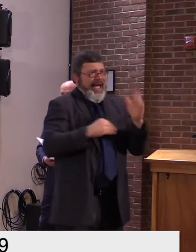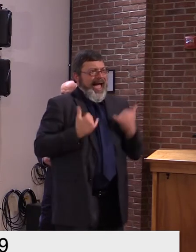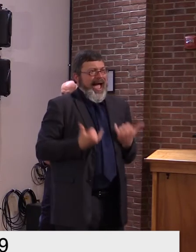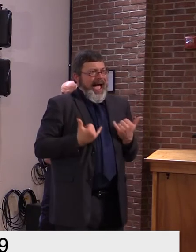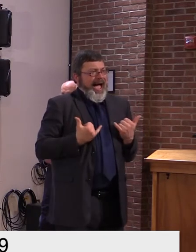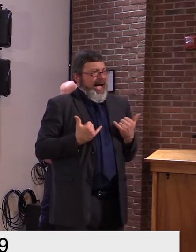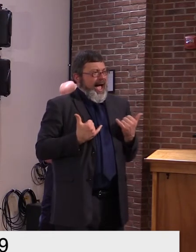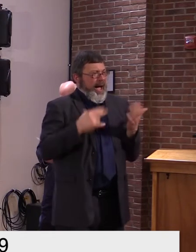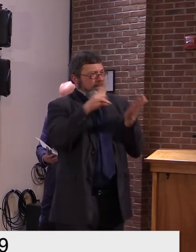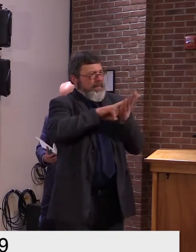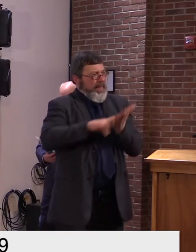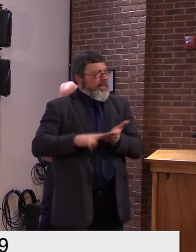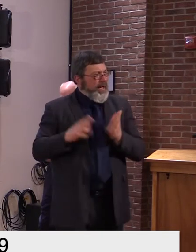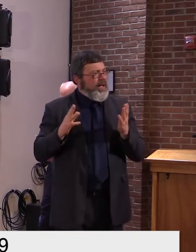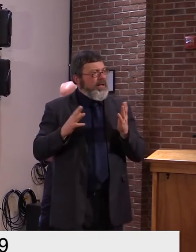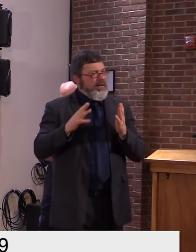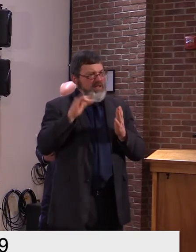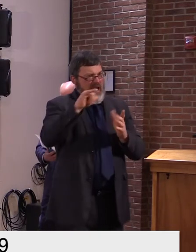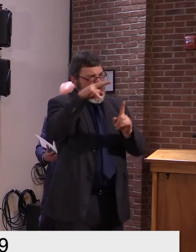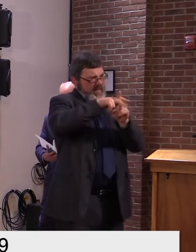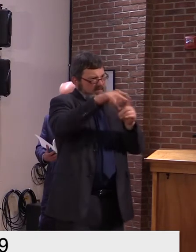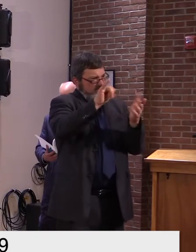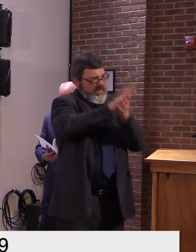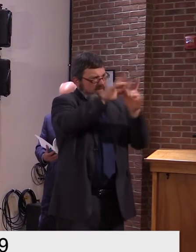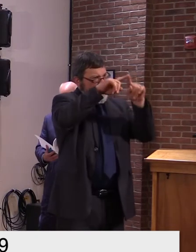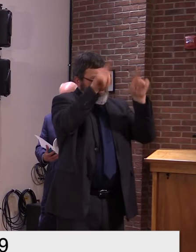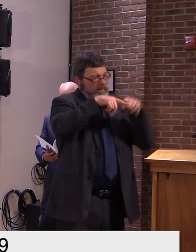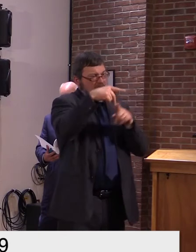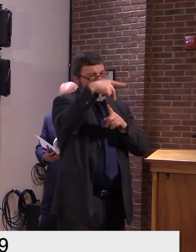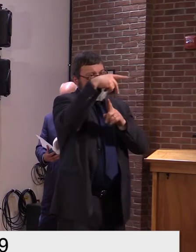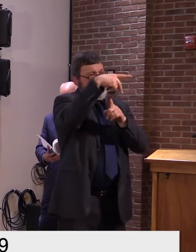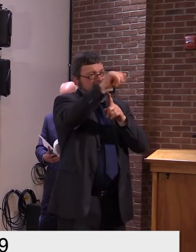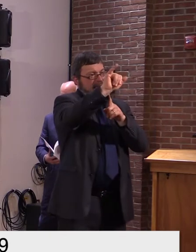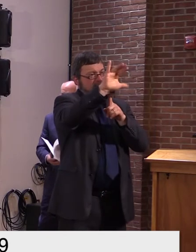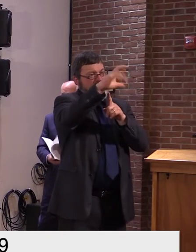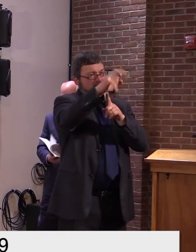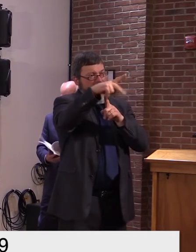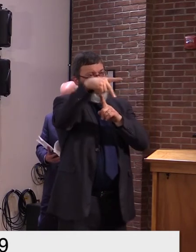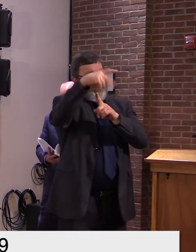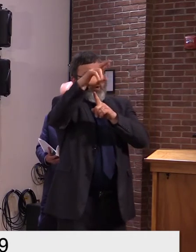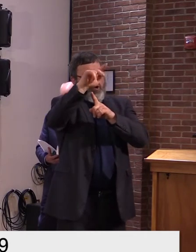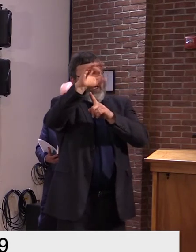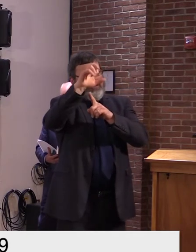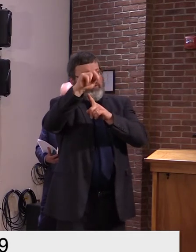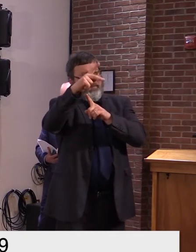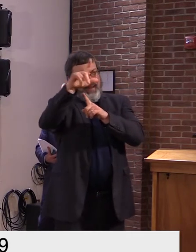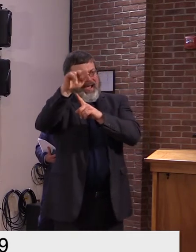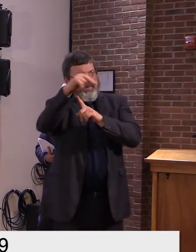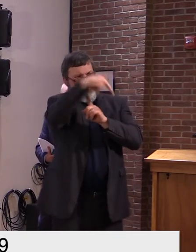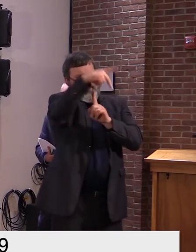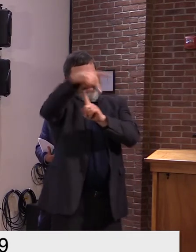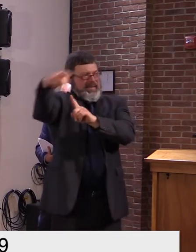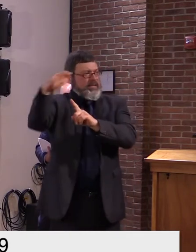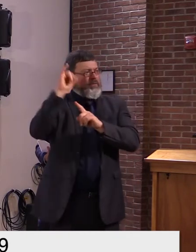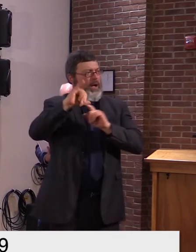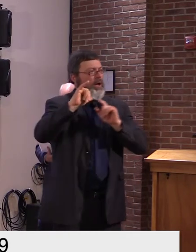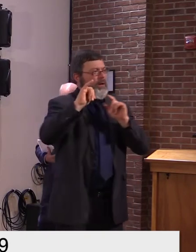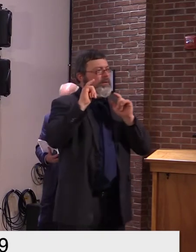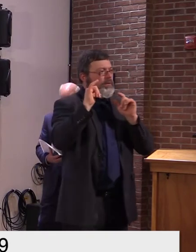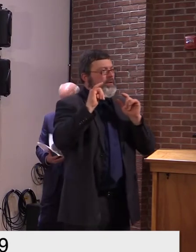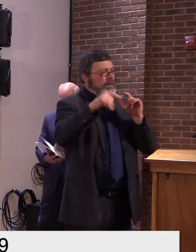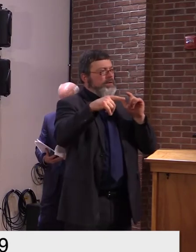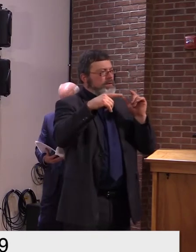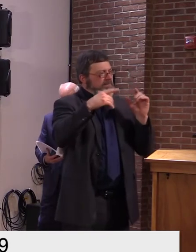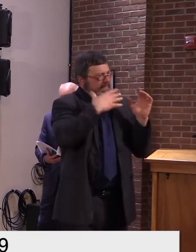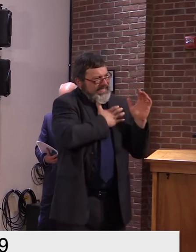now. But if you've made an application previous to this and have been awarded, there's another form that